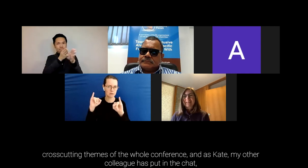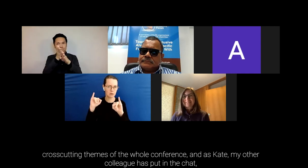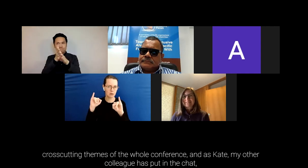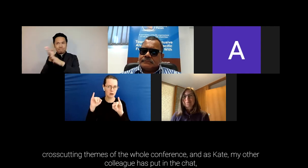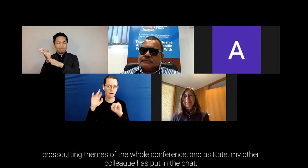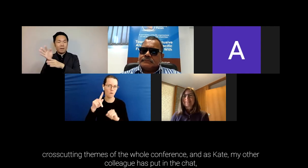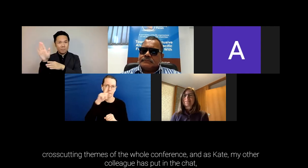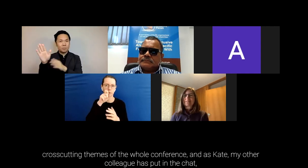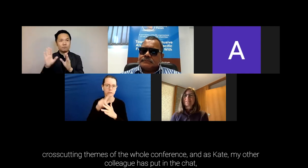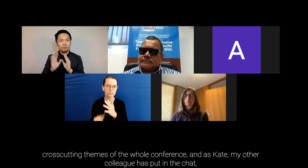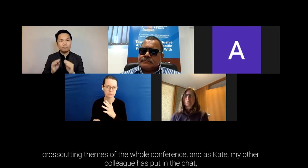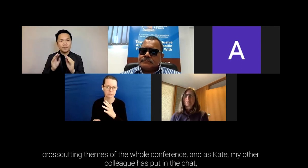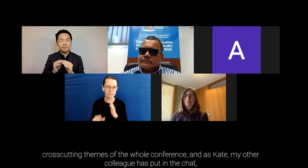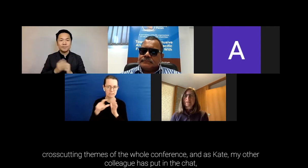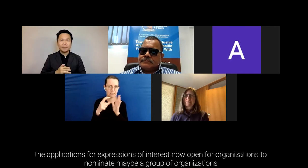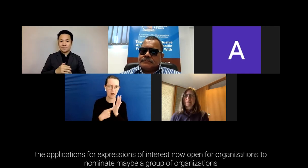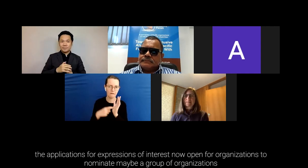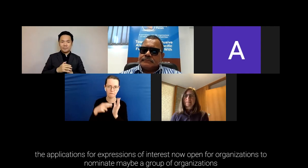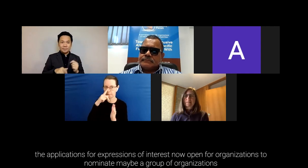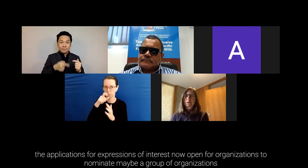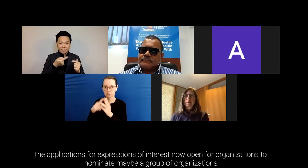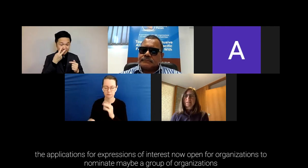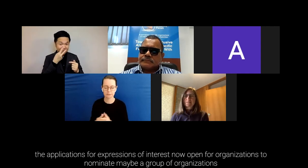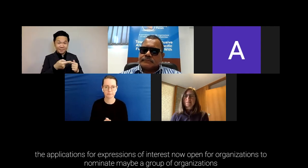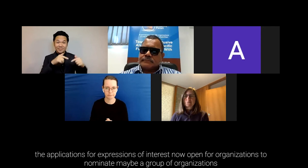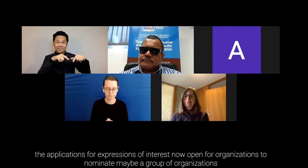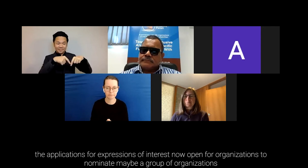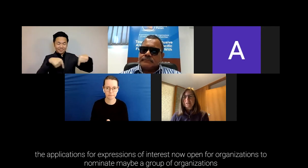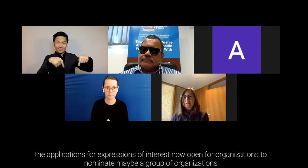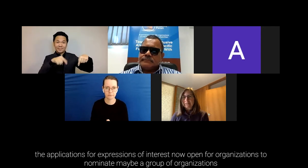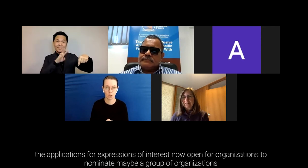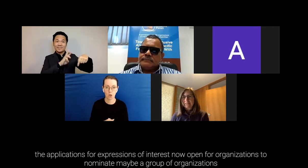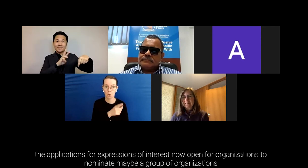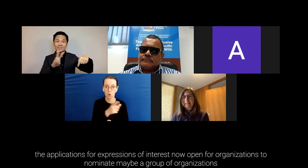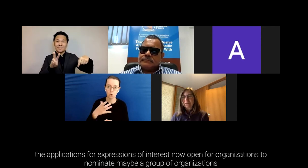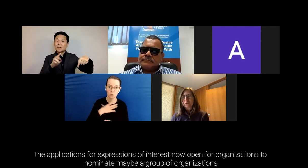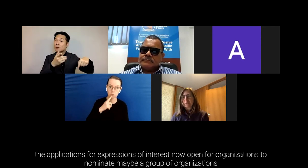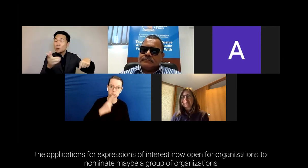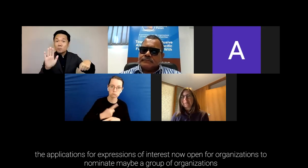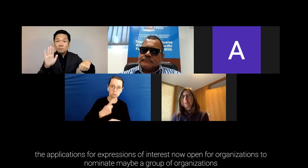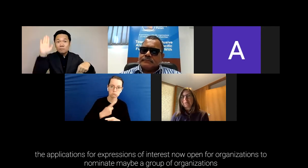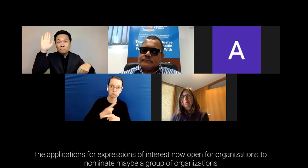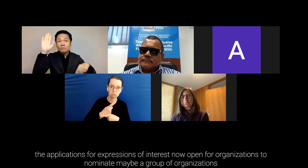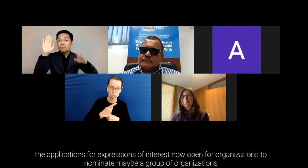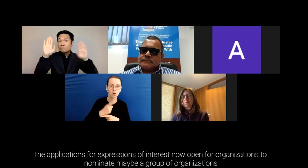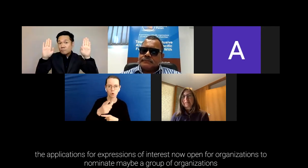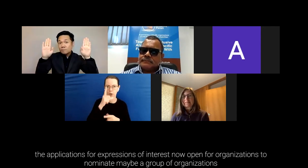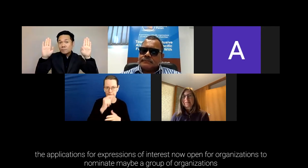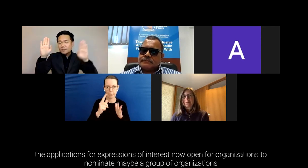As Kate, my other colleague, has put in the chat, the applications for expressions of interest are now open